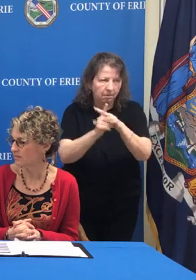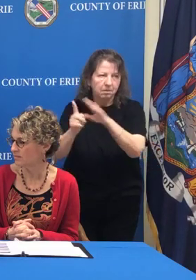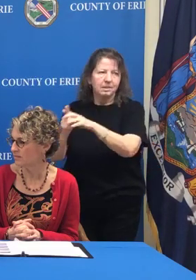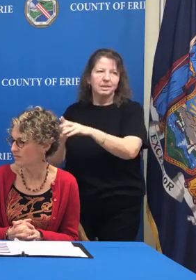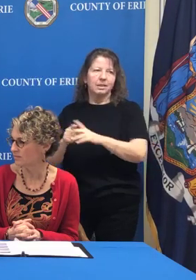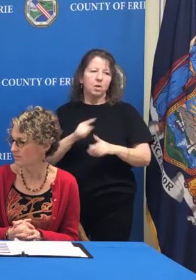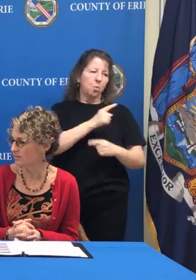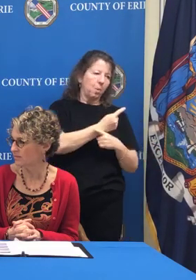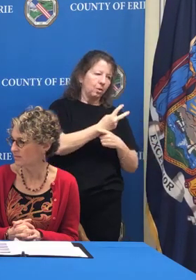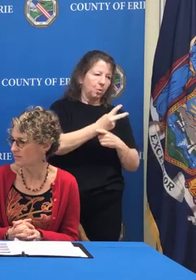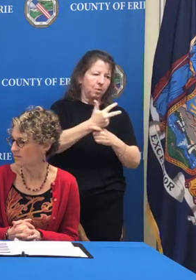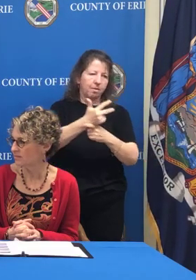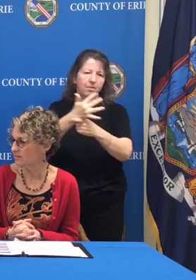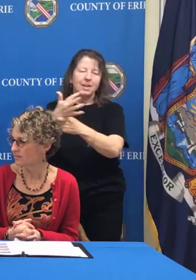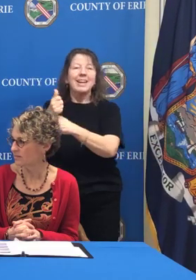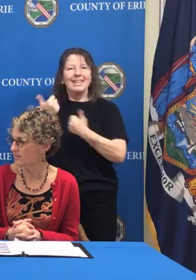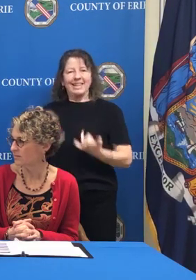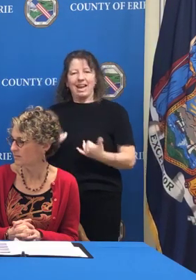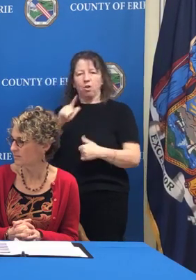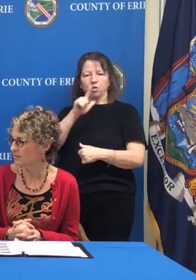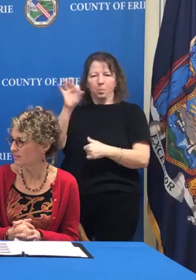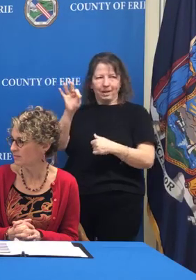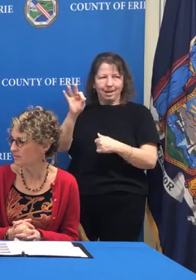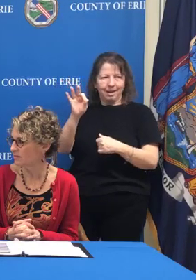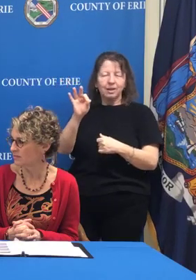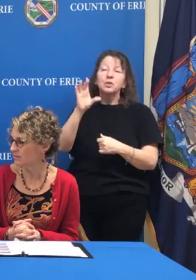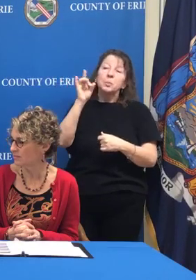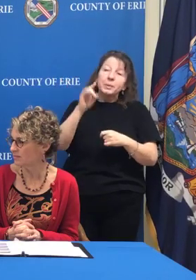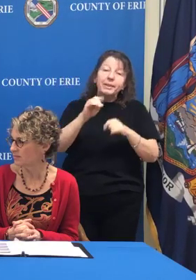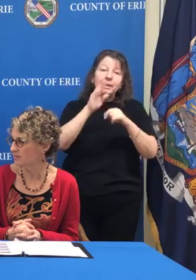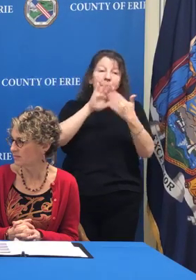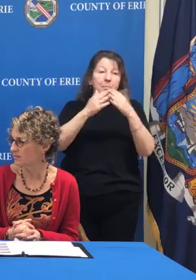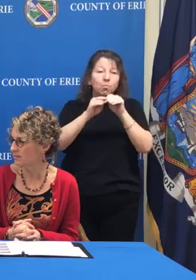there are cases of community spread in those cases.